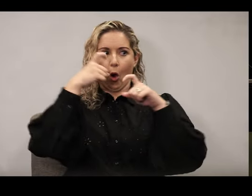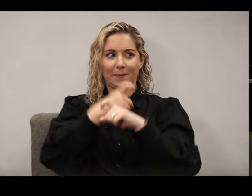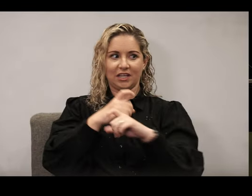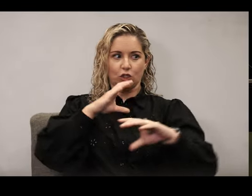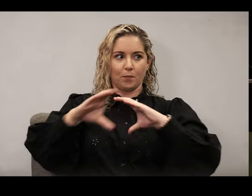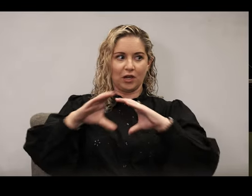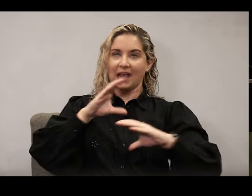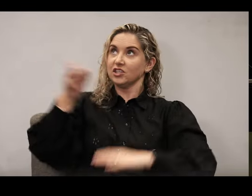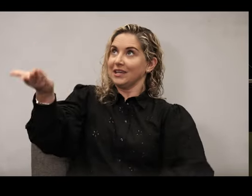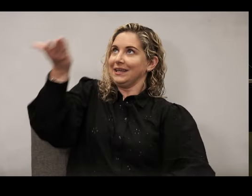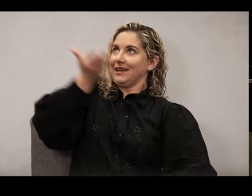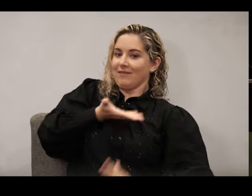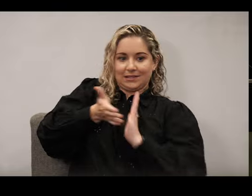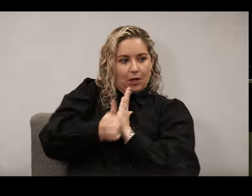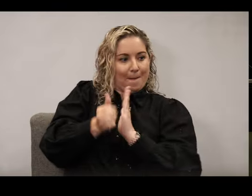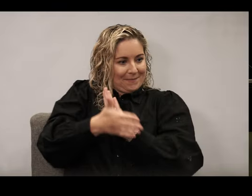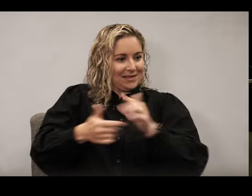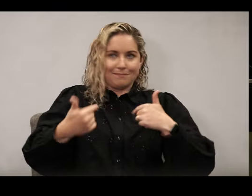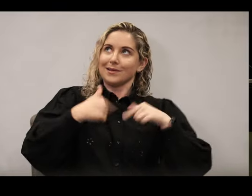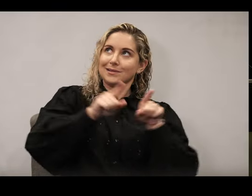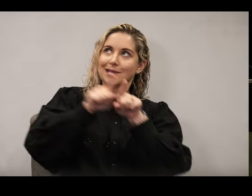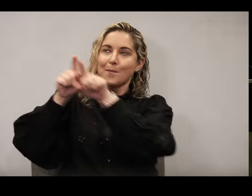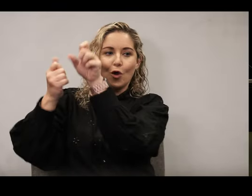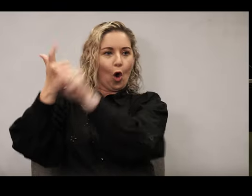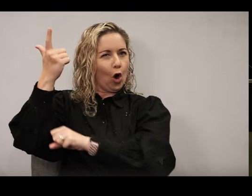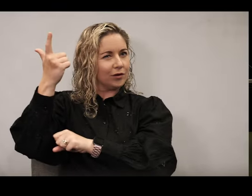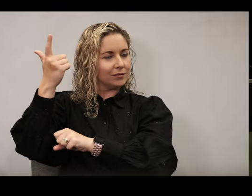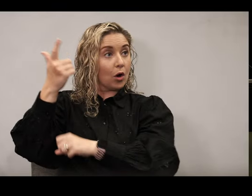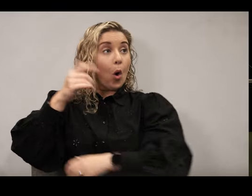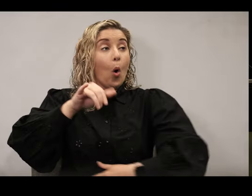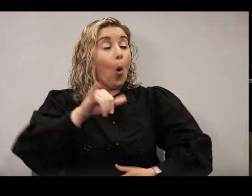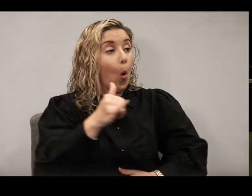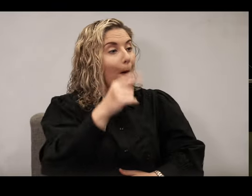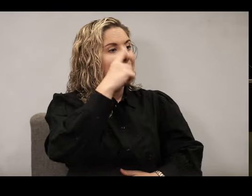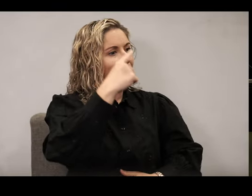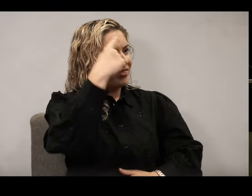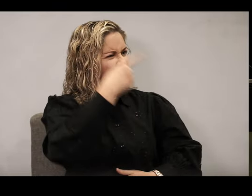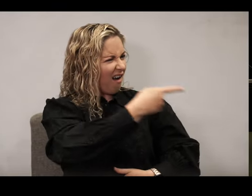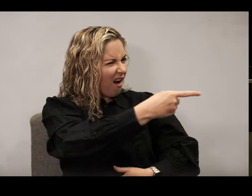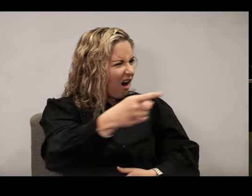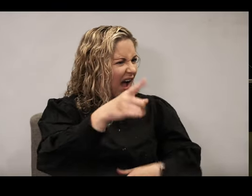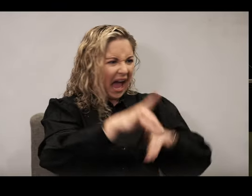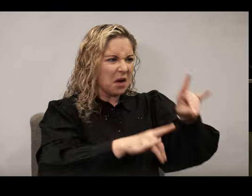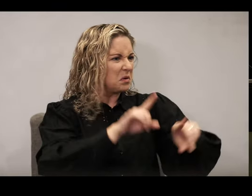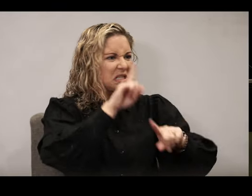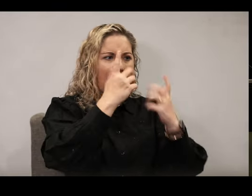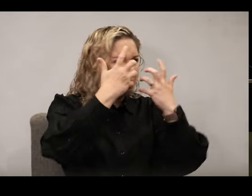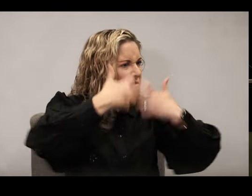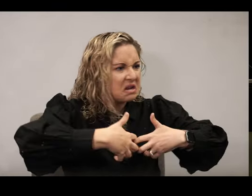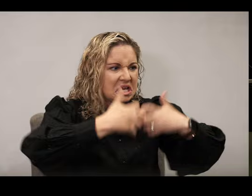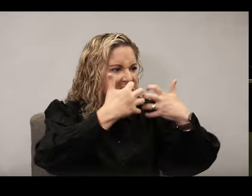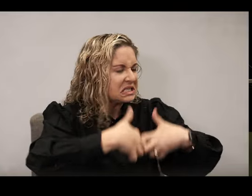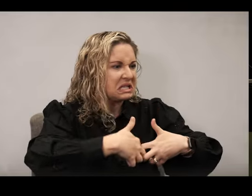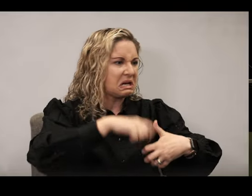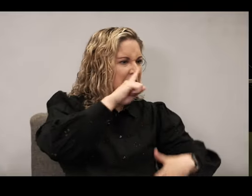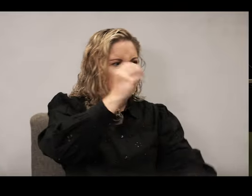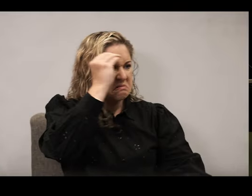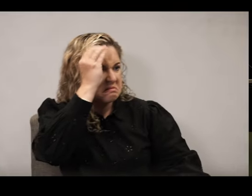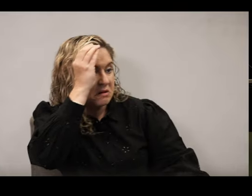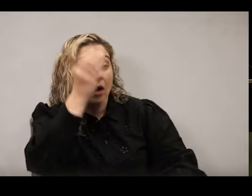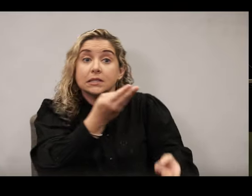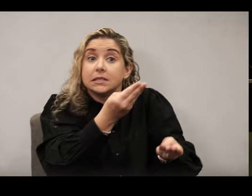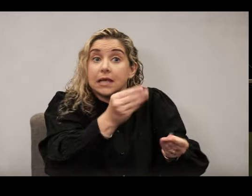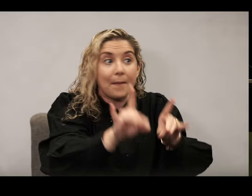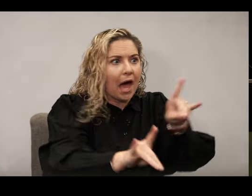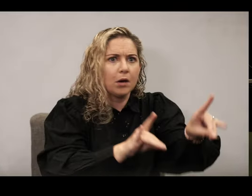what it means to be created in the image of God. Or animals don't have high-level reasoning, high-level intelligence. You know, some smart